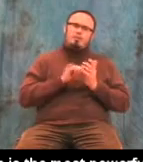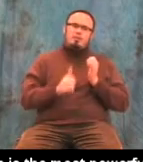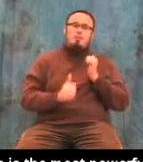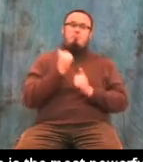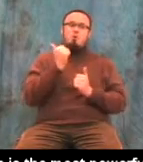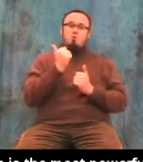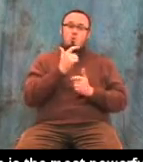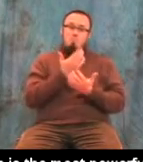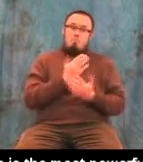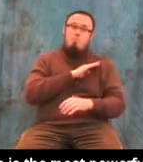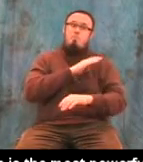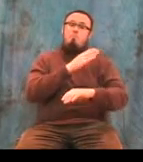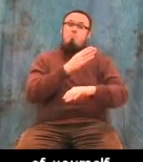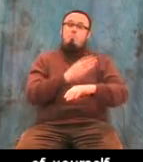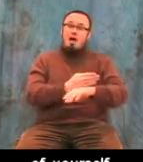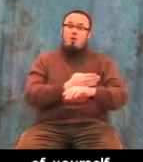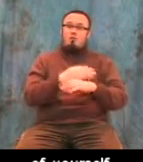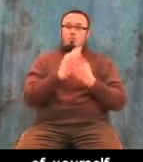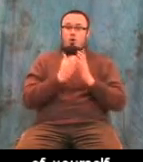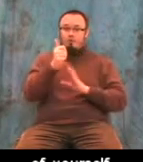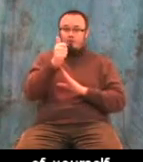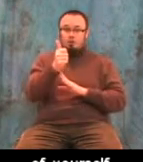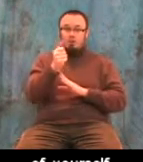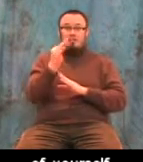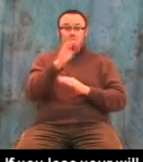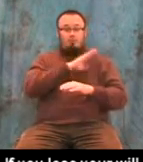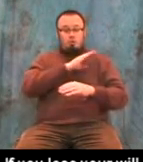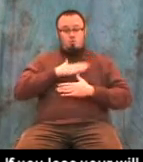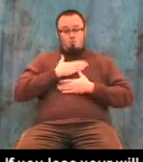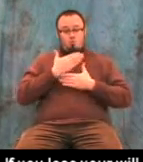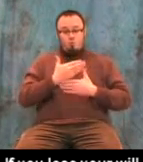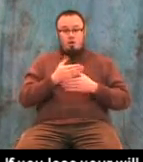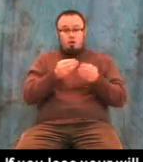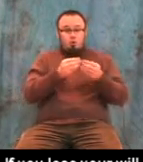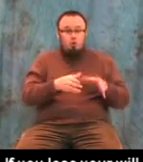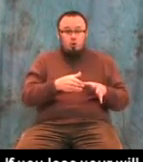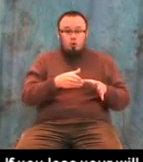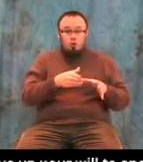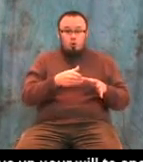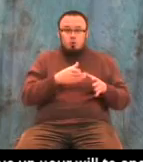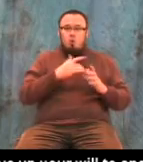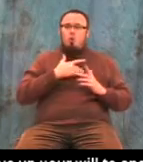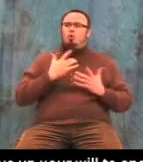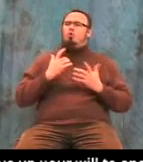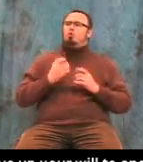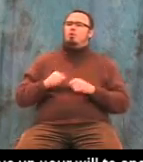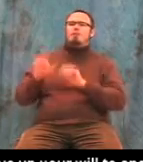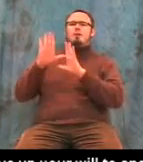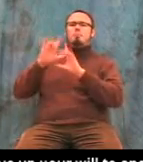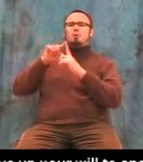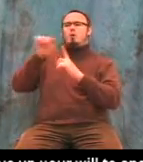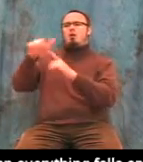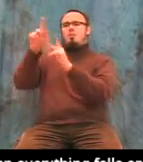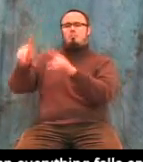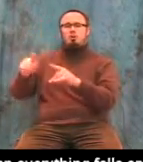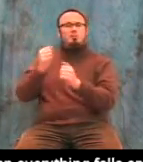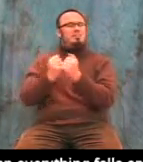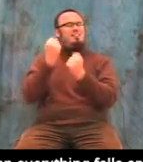of yourself. If you lose your will, or give up your will to another, then everything falls apart because it is